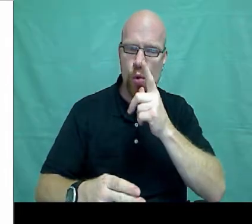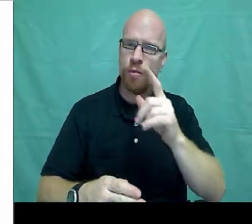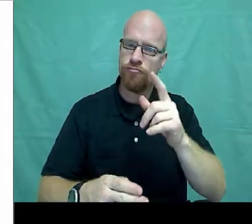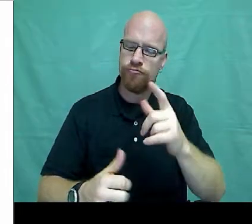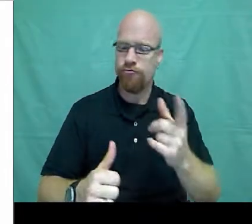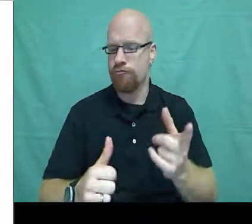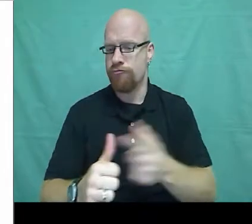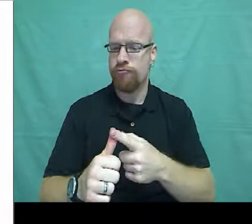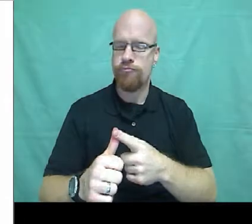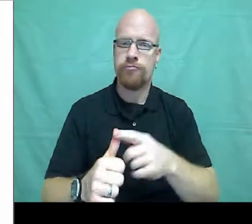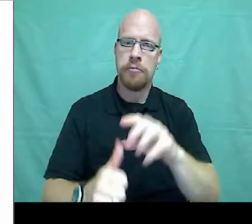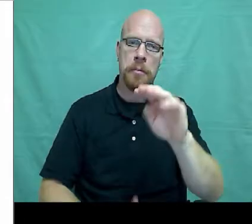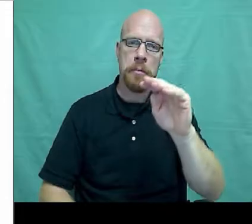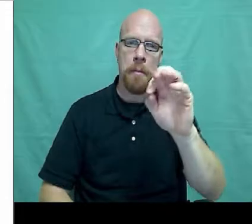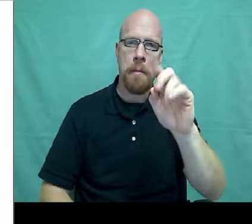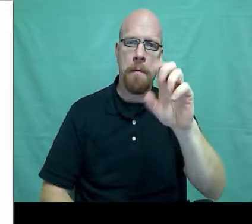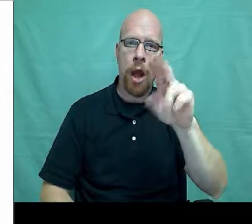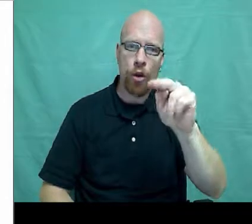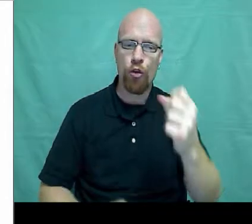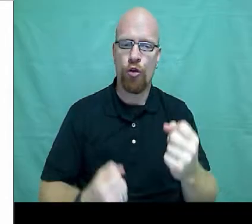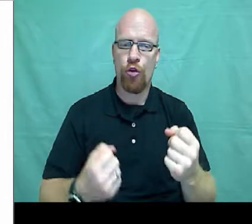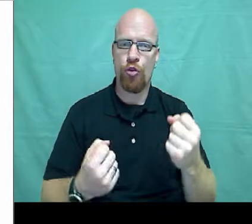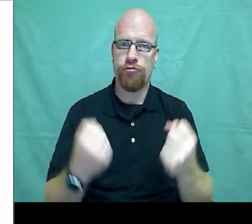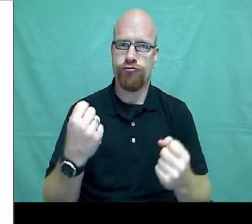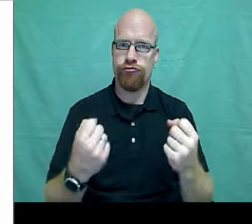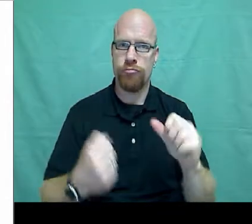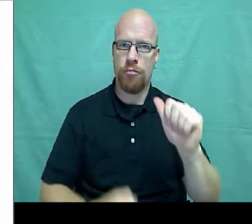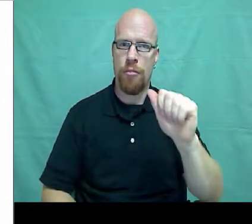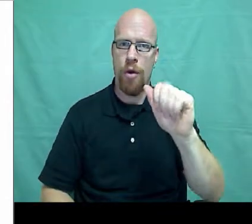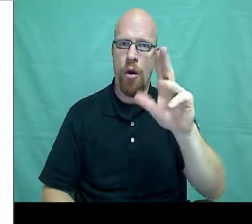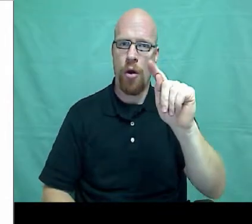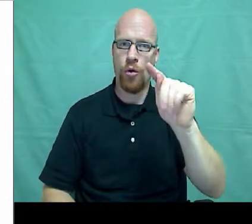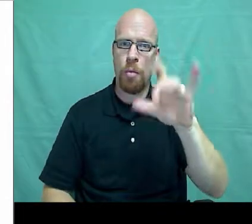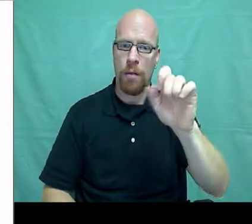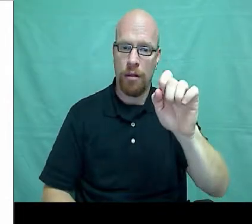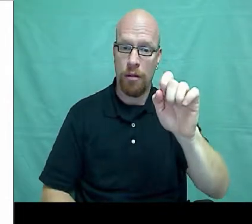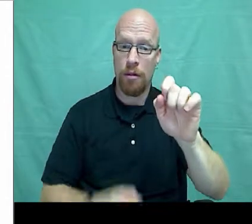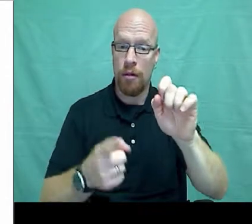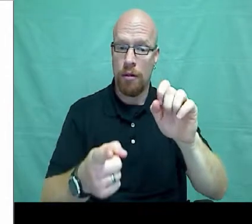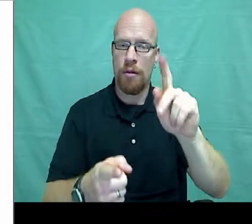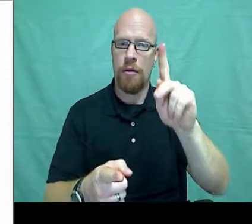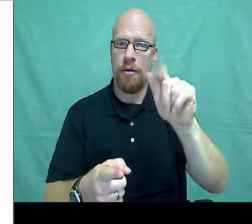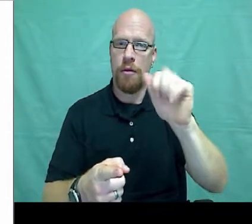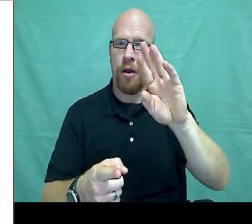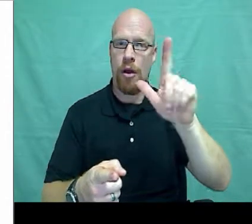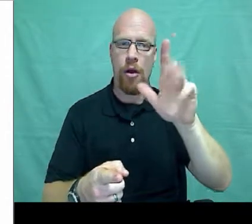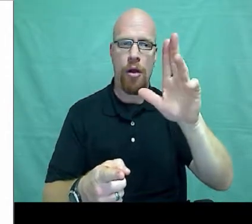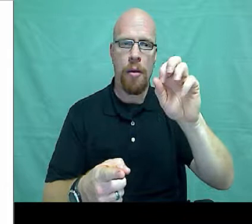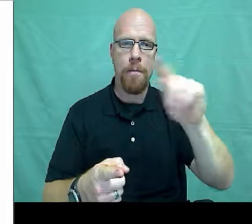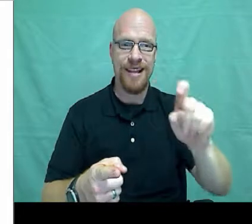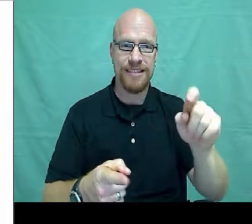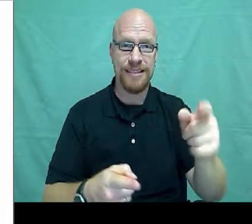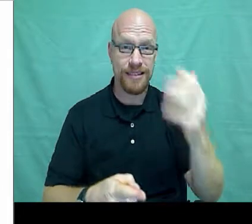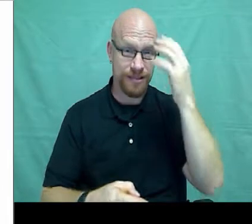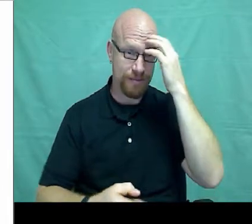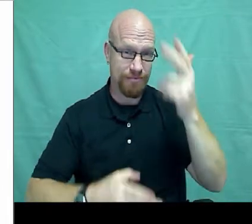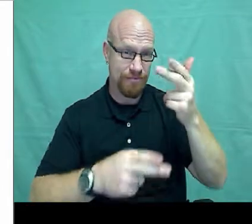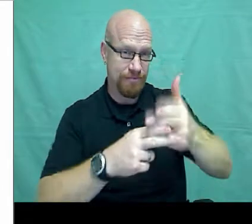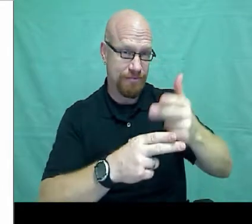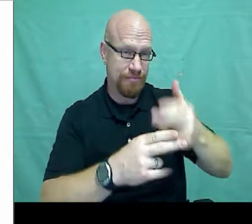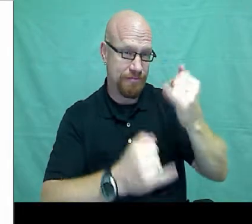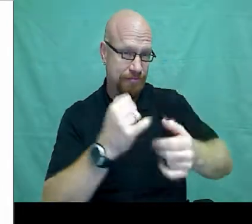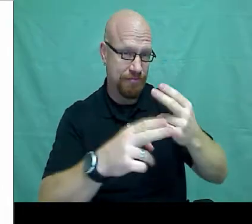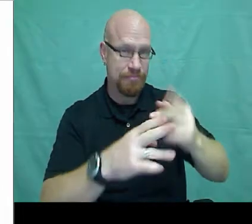about topics. Who invented the modern automobile? Carl Benz. You may